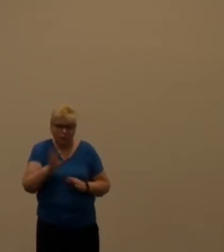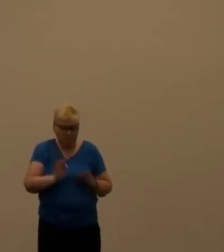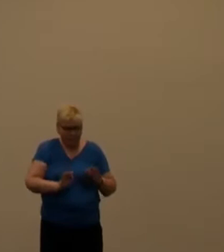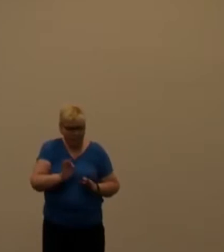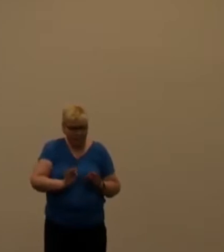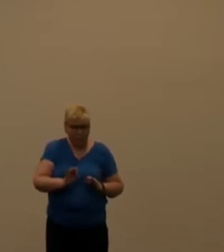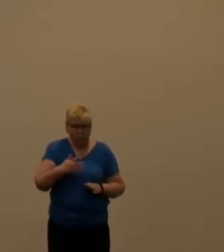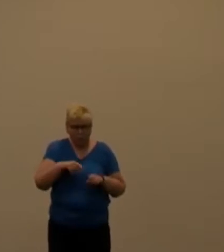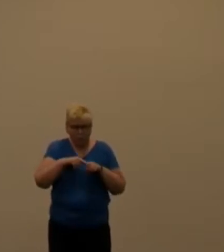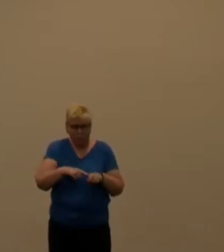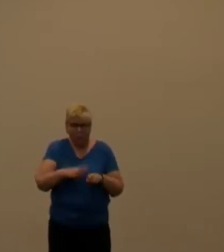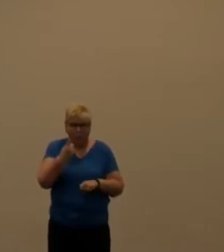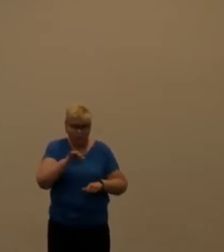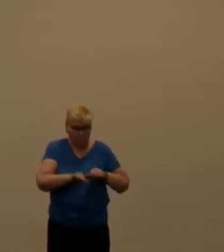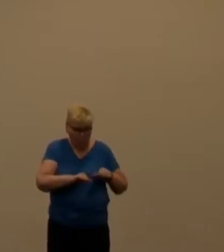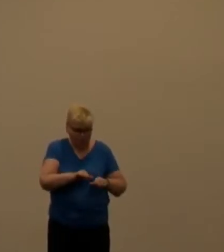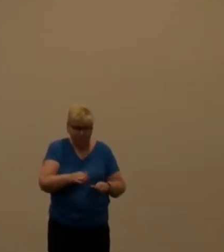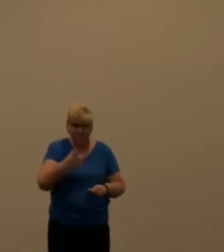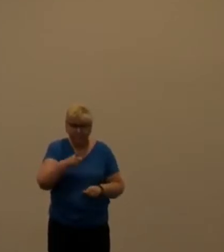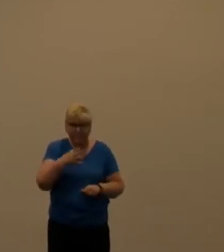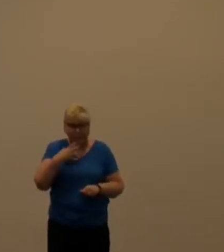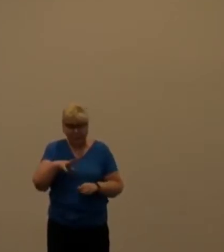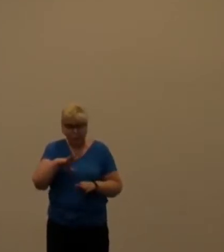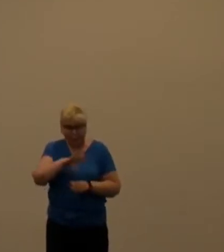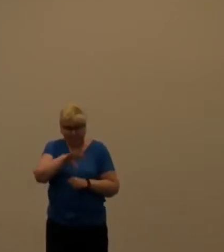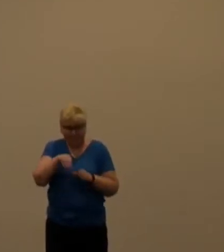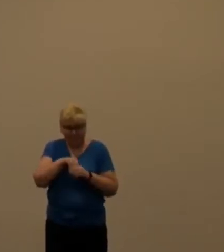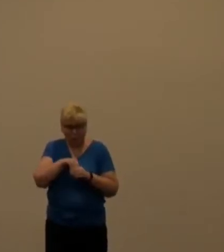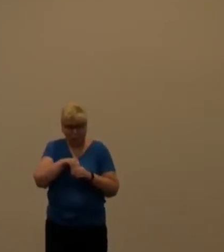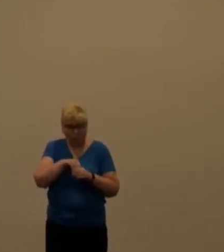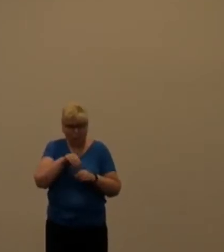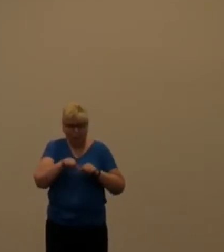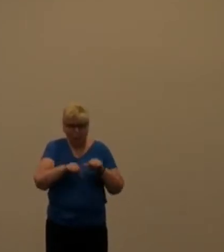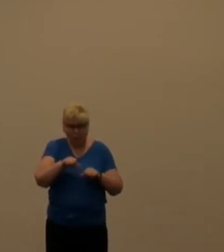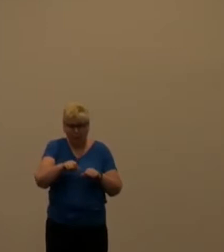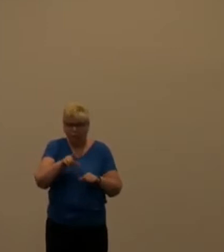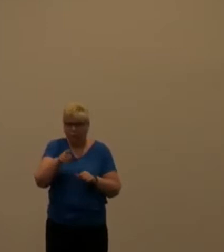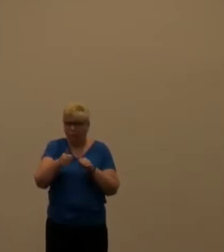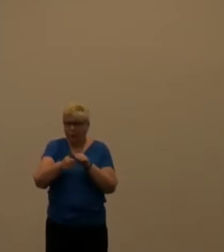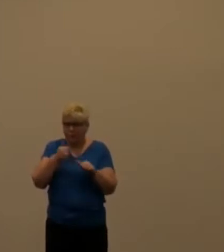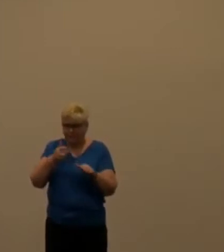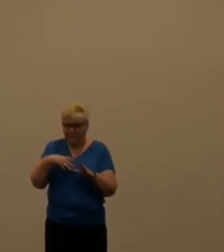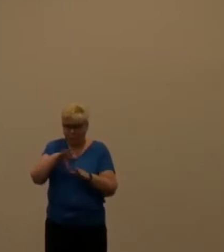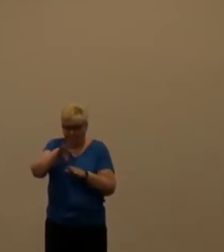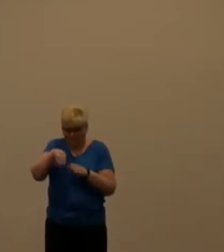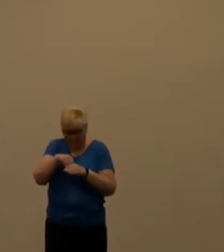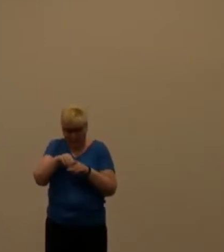follow one process, but it needs to fit in to the processes, it needs to fit in the company, it needs to fit into the